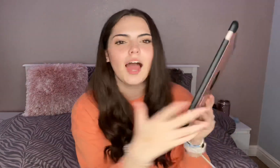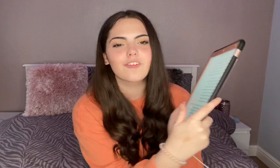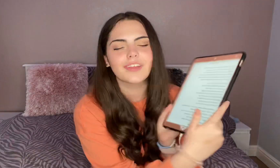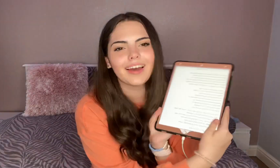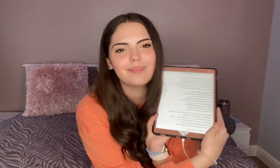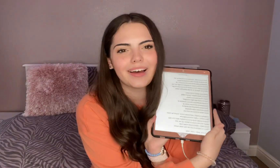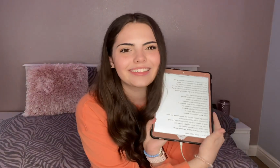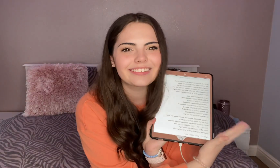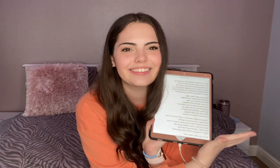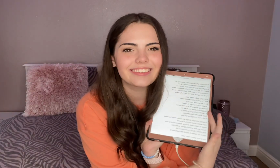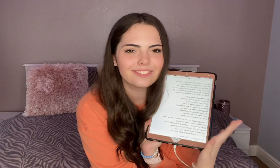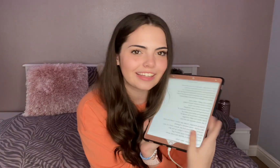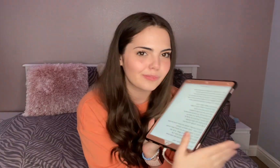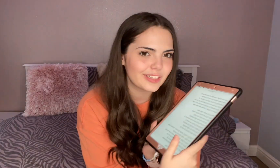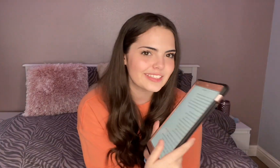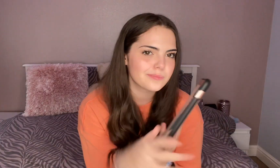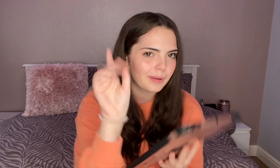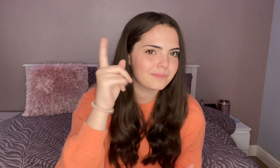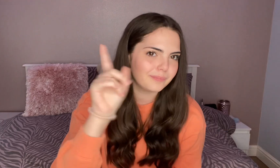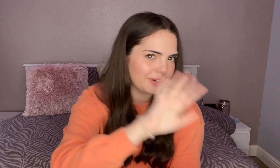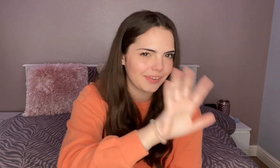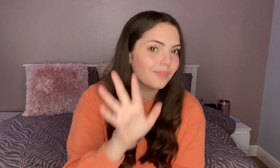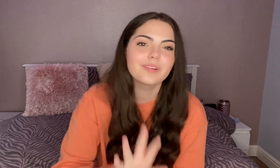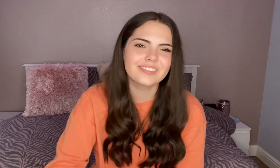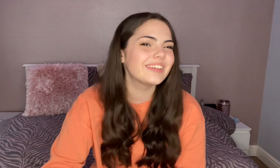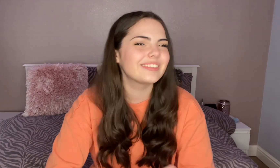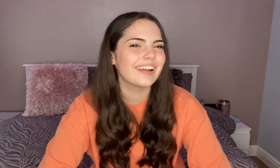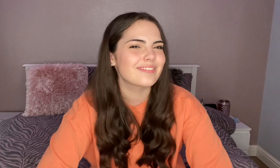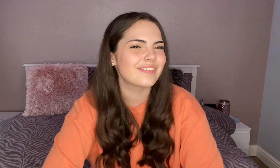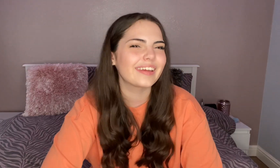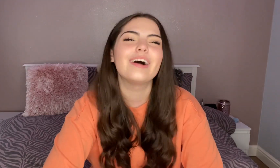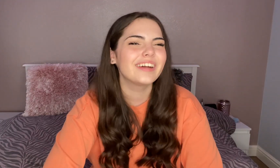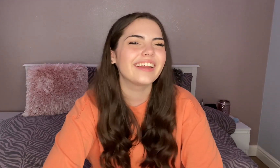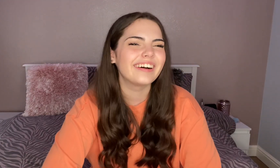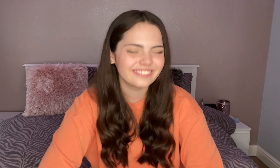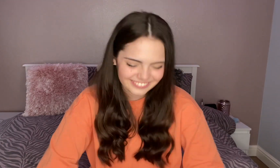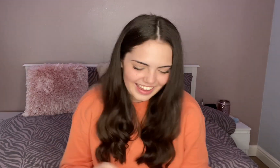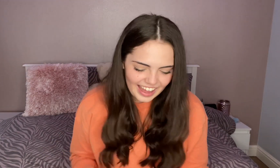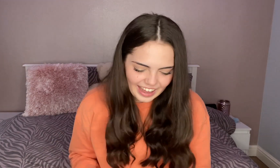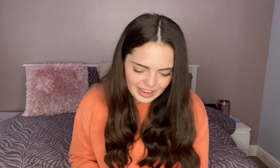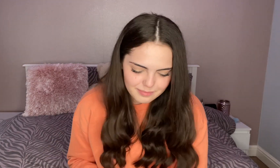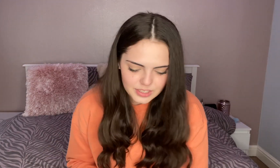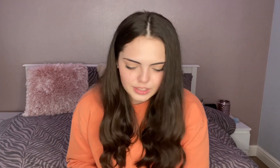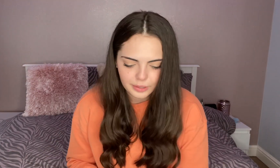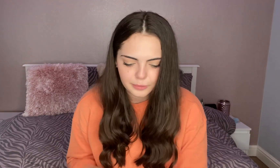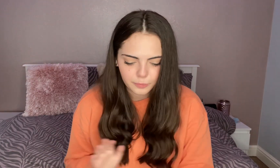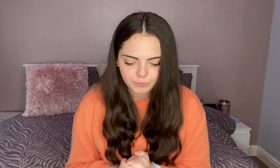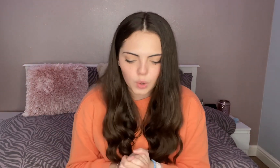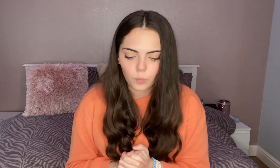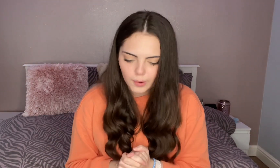got the iPad because for the words, but we know that we do it in every video, we know. So where was